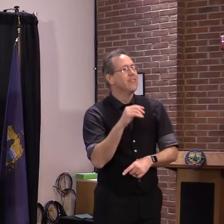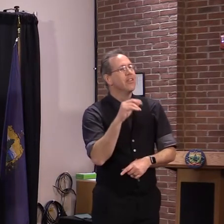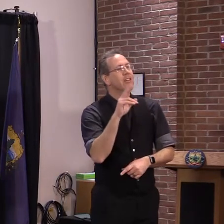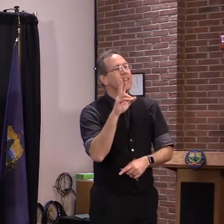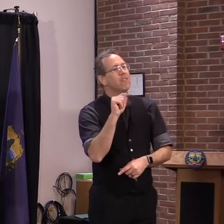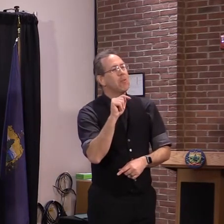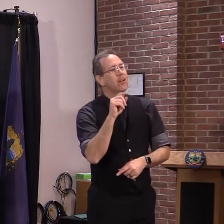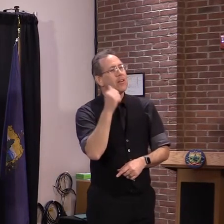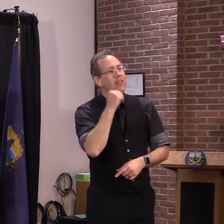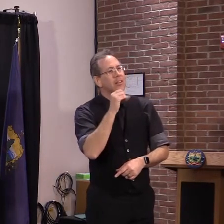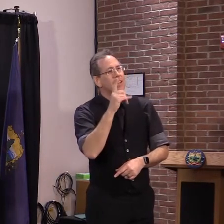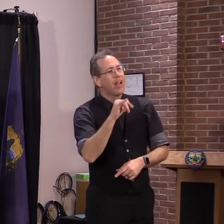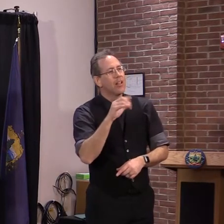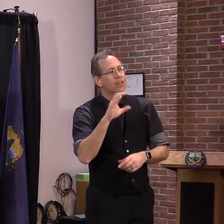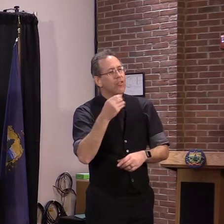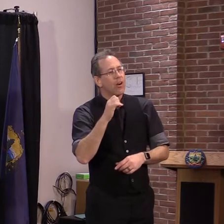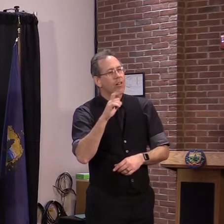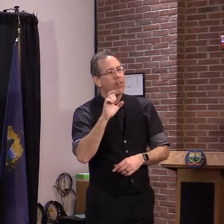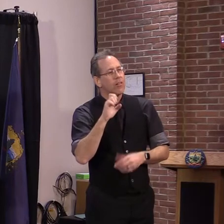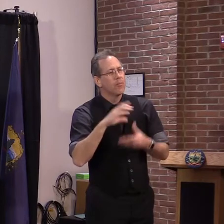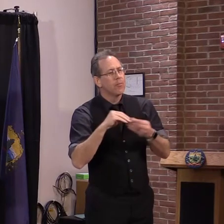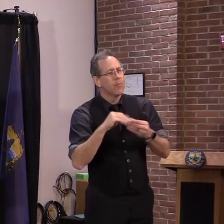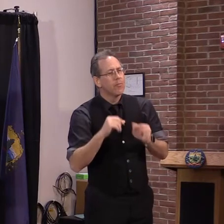Good afternoon, Governor.